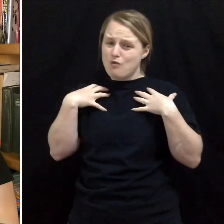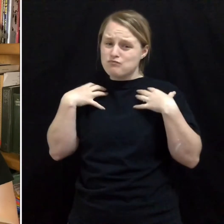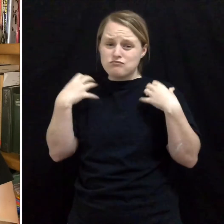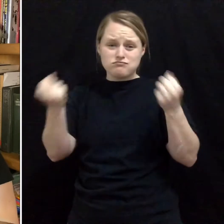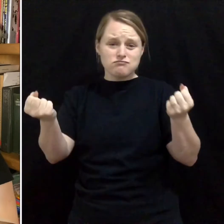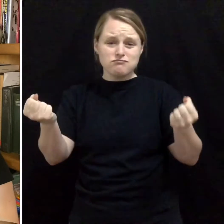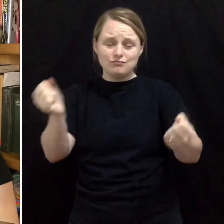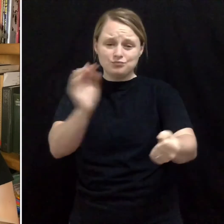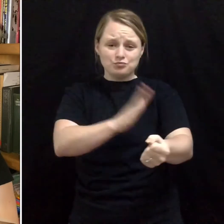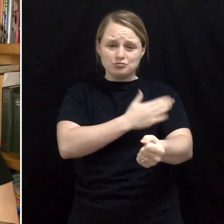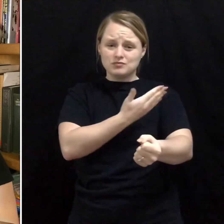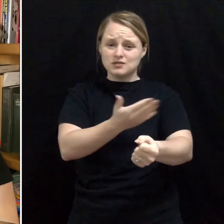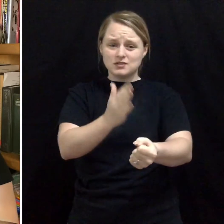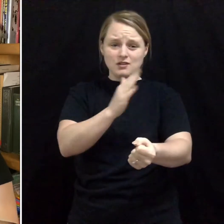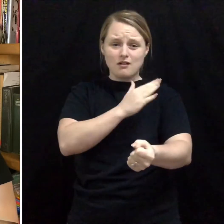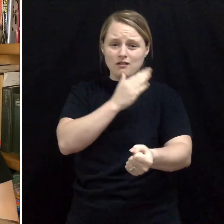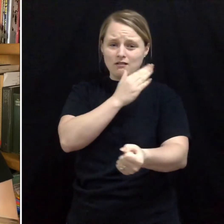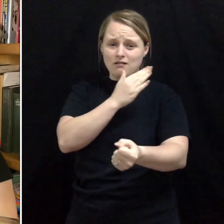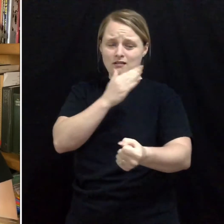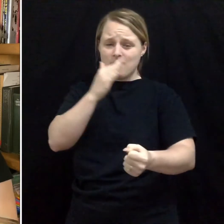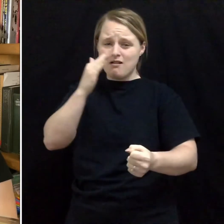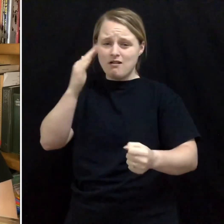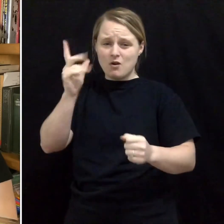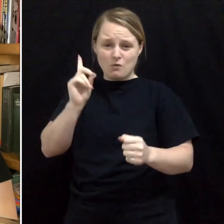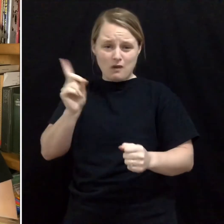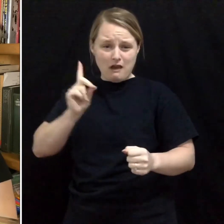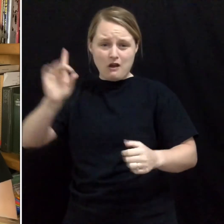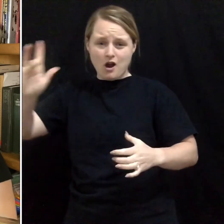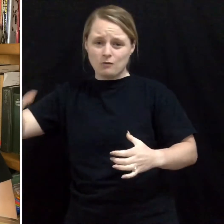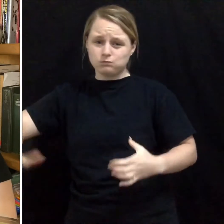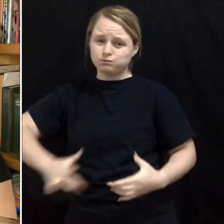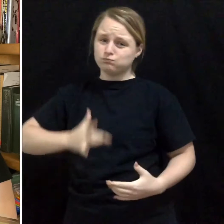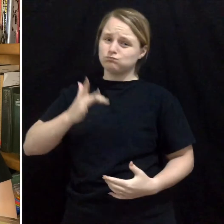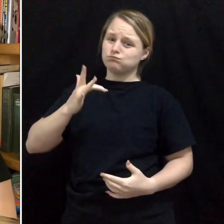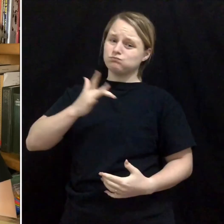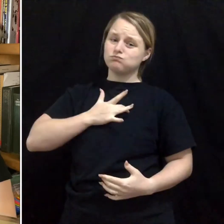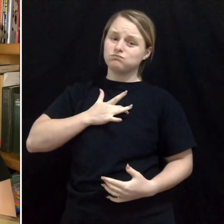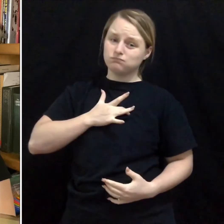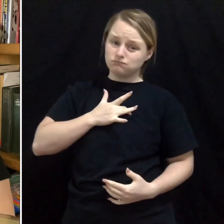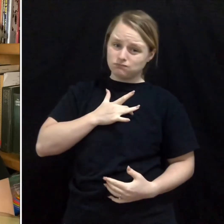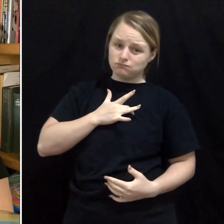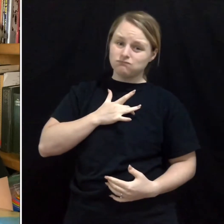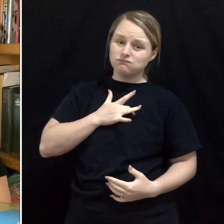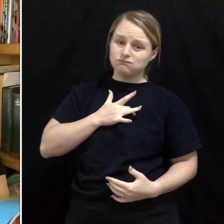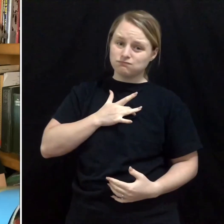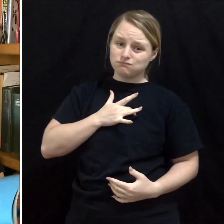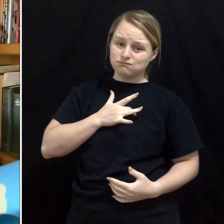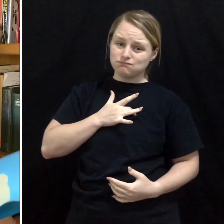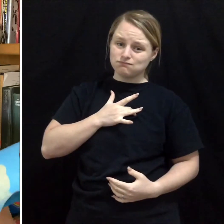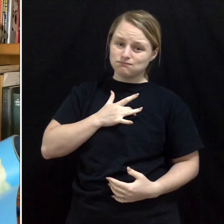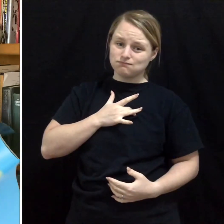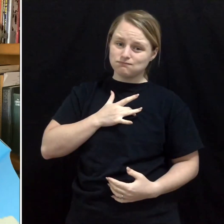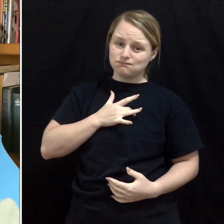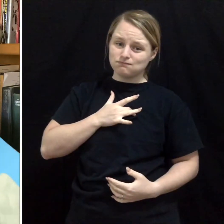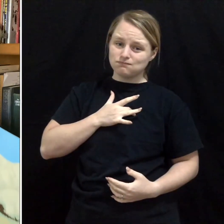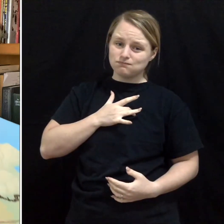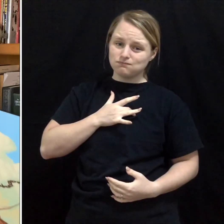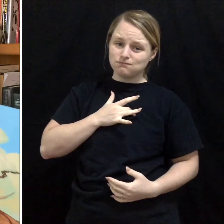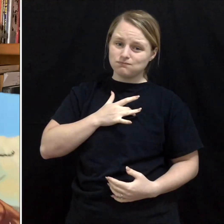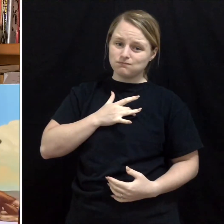That mighty, mighty song pressing on the bullseye that was set at the center of her heart.